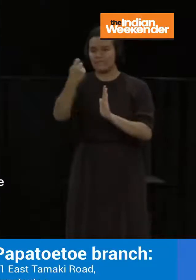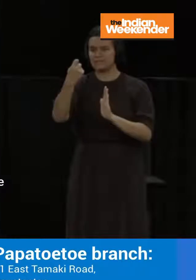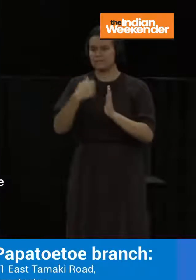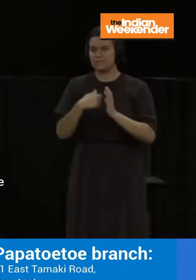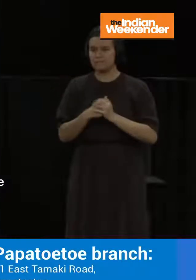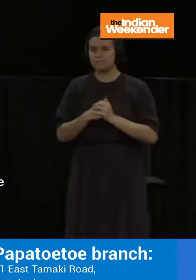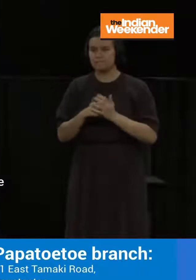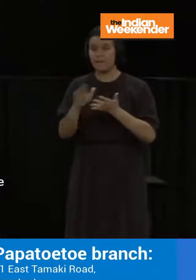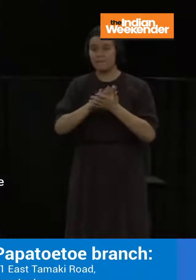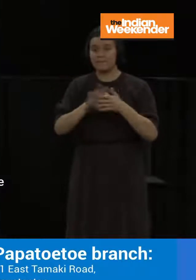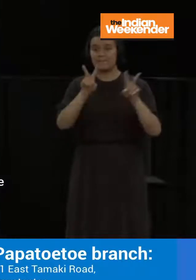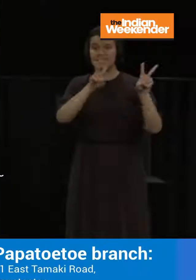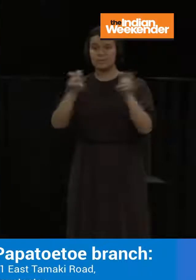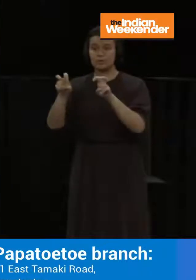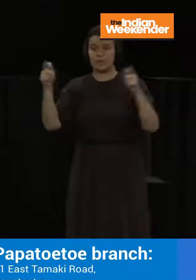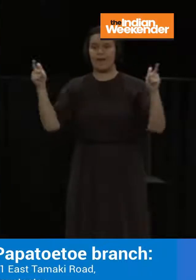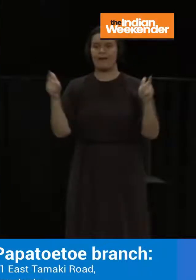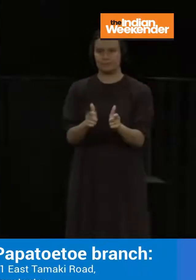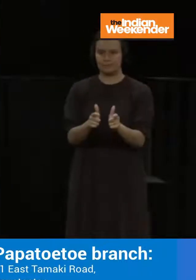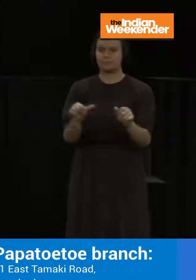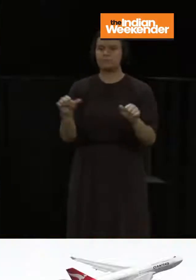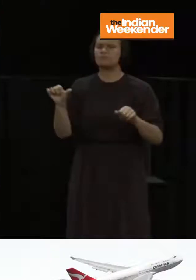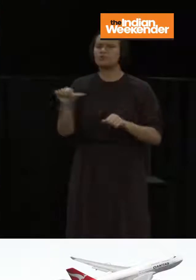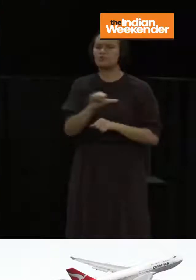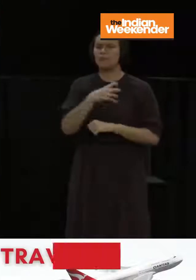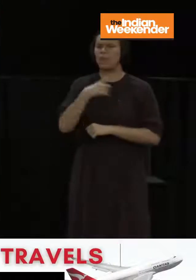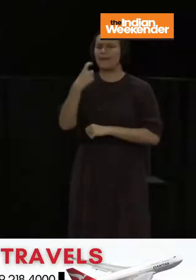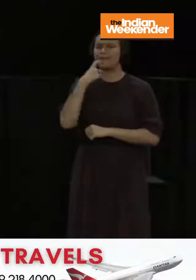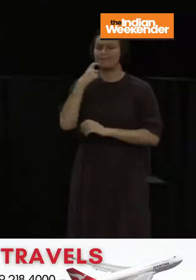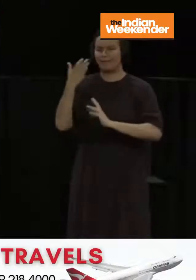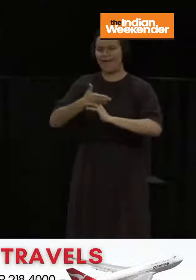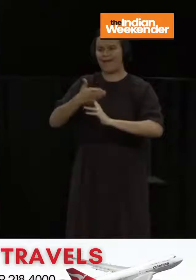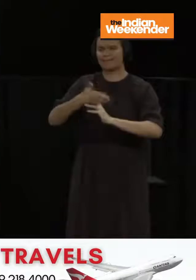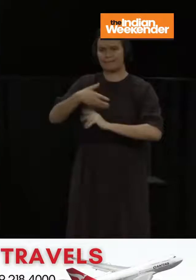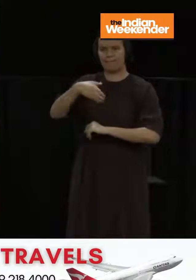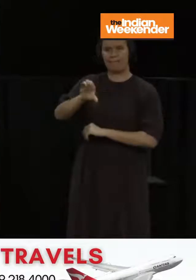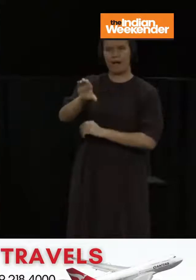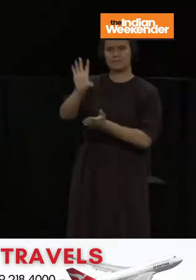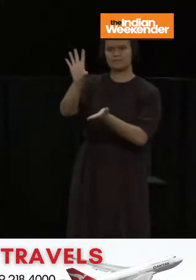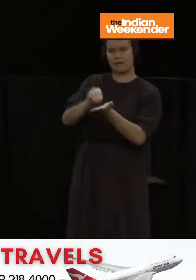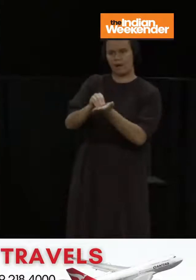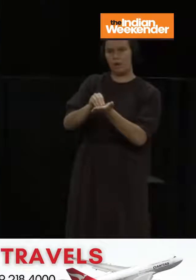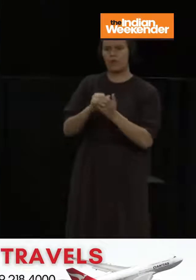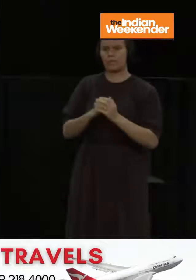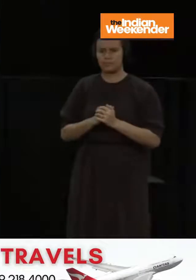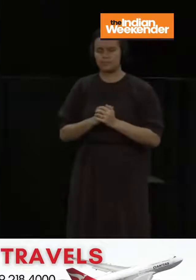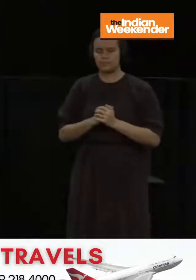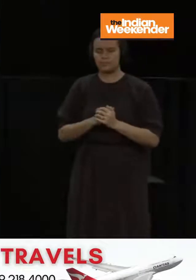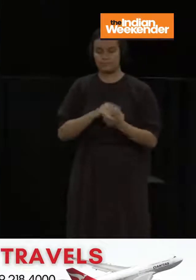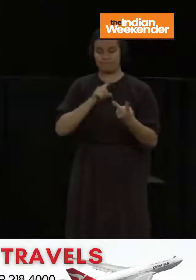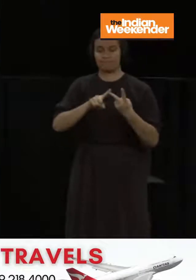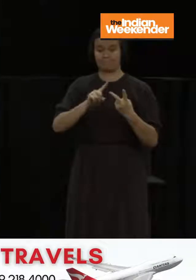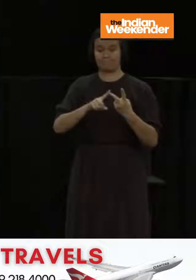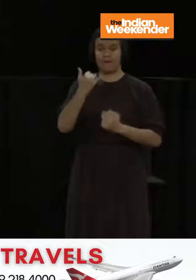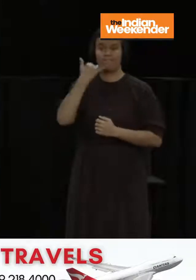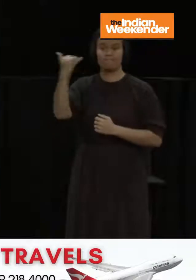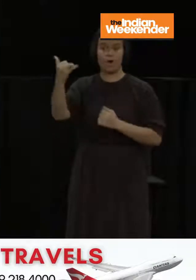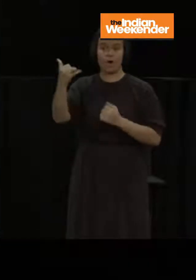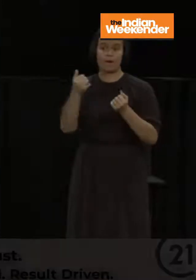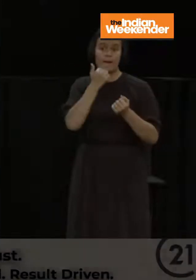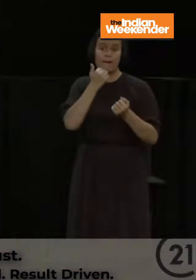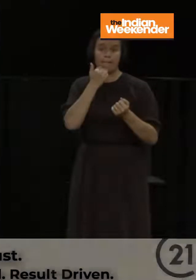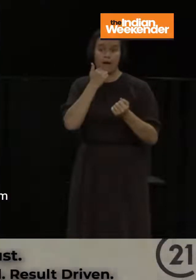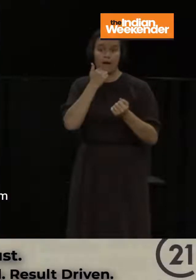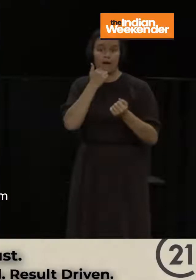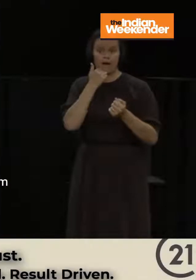be fewer issues with people downloading their passes and accessing that system now. In terms of the 0800 number, there were some issues,